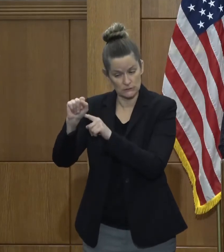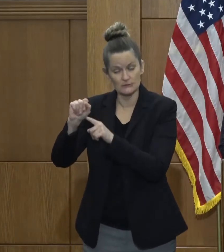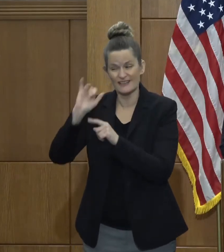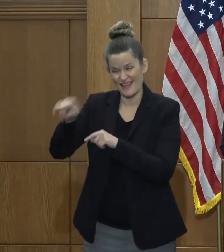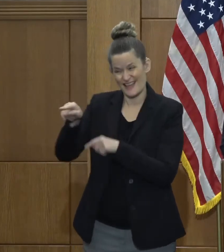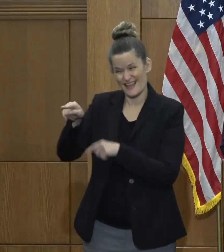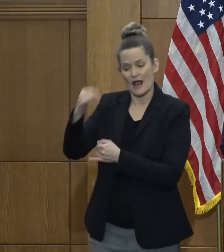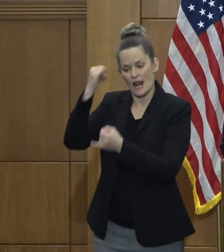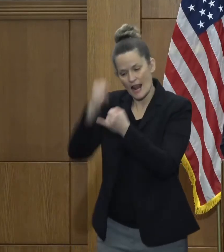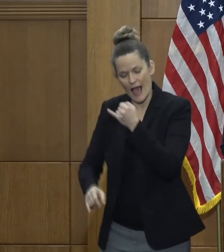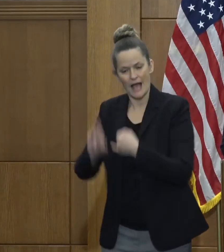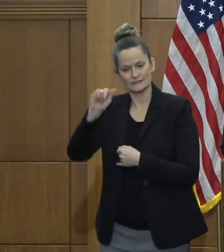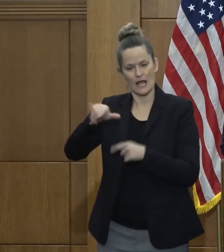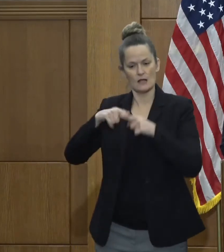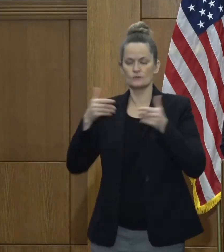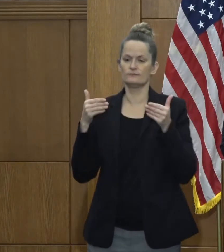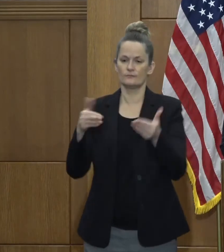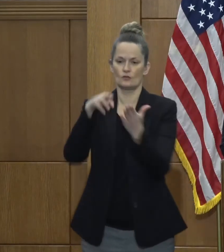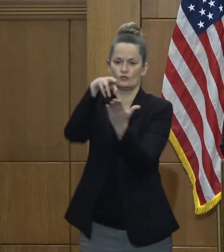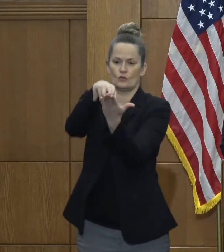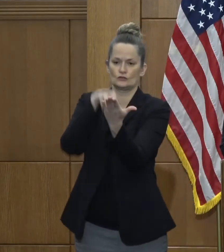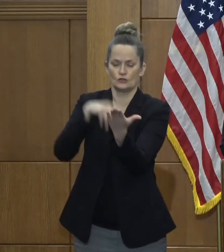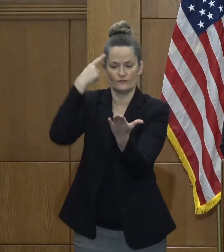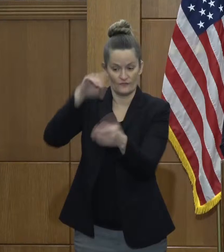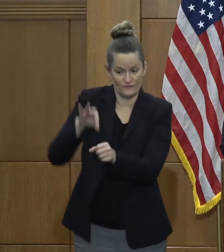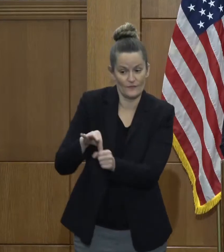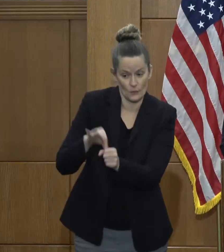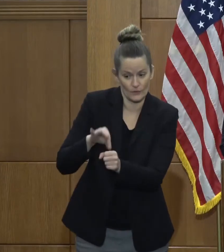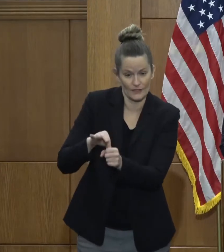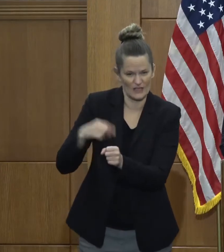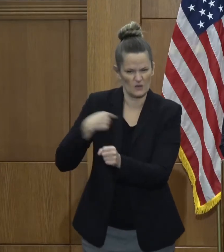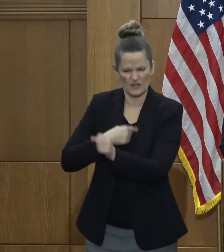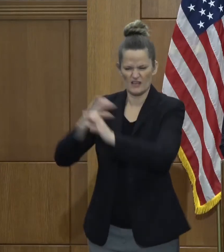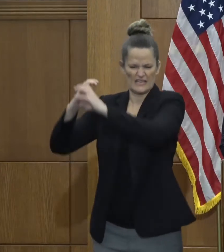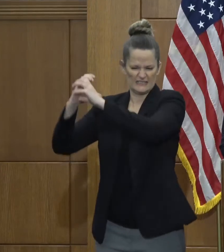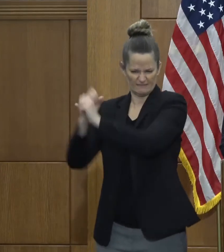out our list maintenance practices.